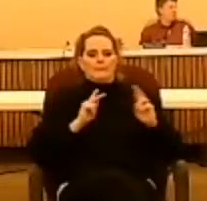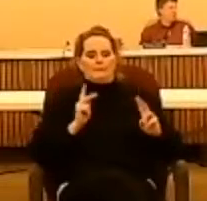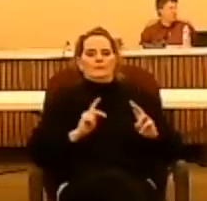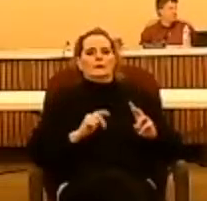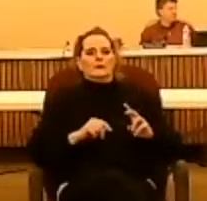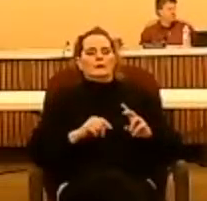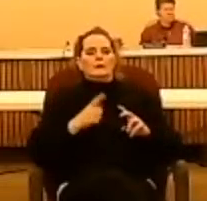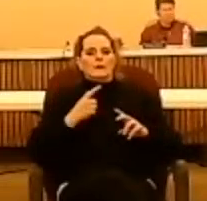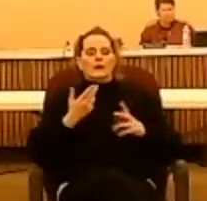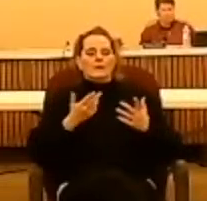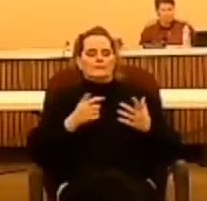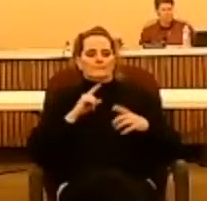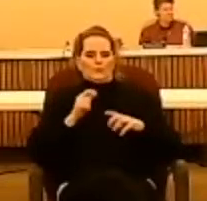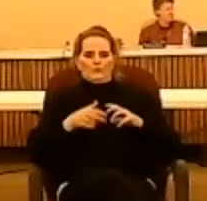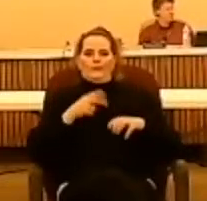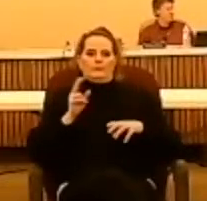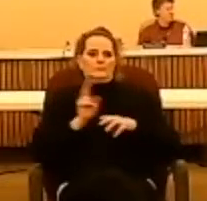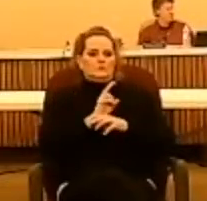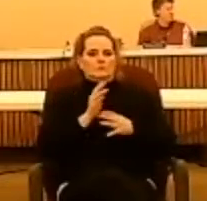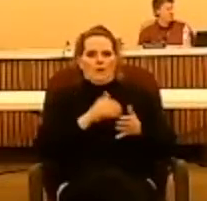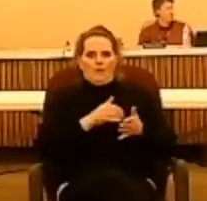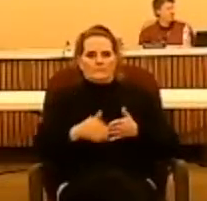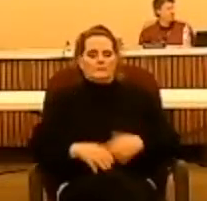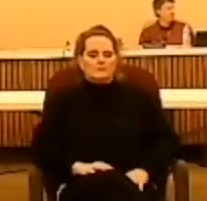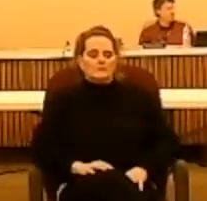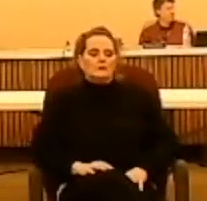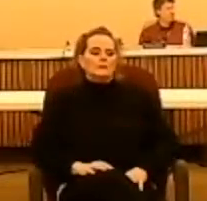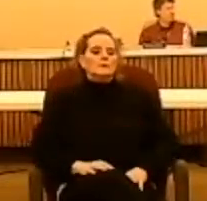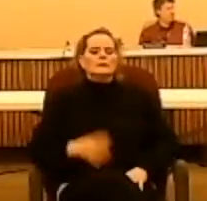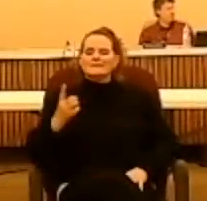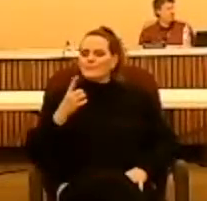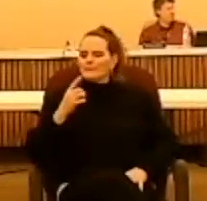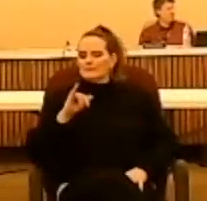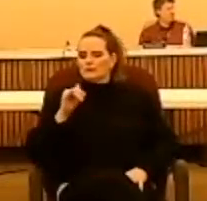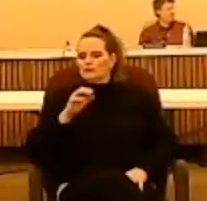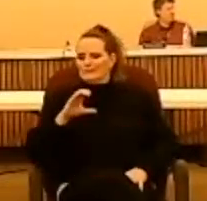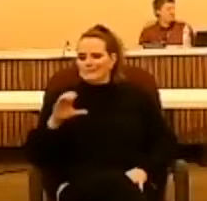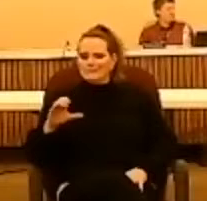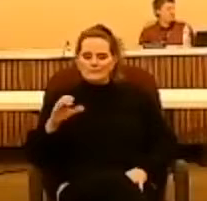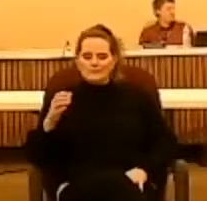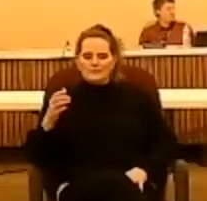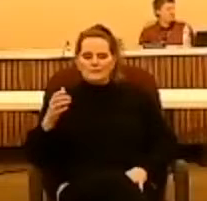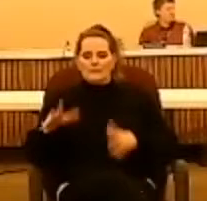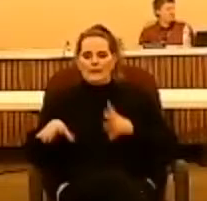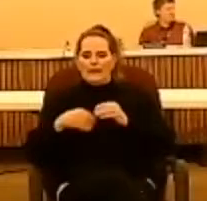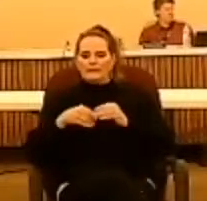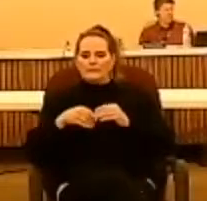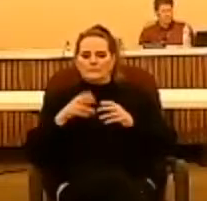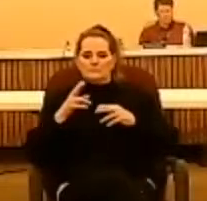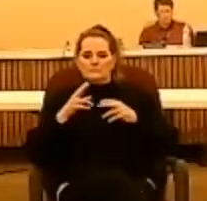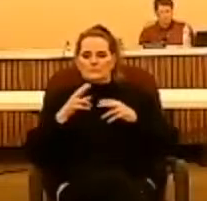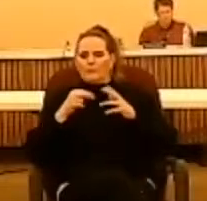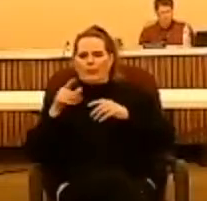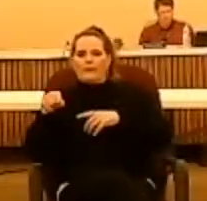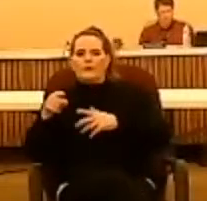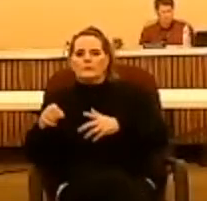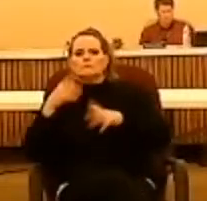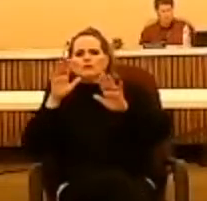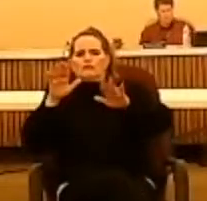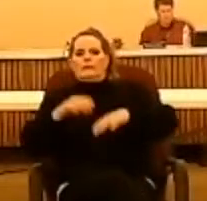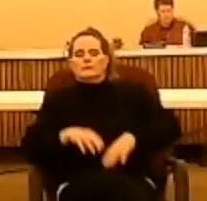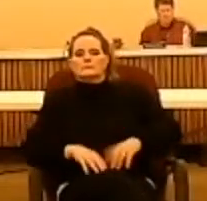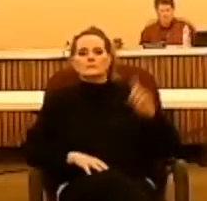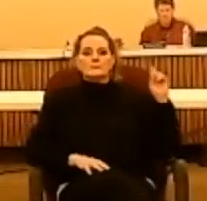increased. Yep. And something if the JCC would put in there, it'd be great. Yep.